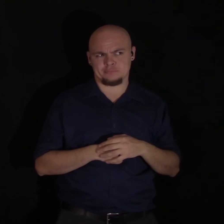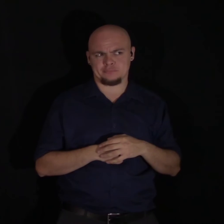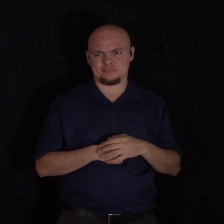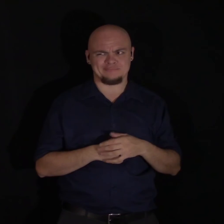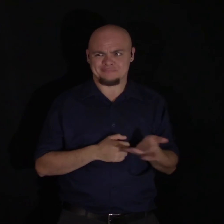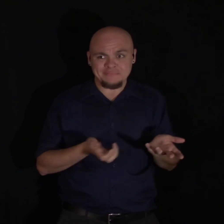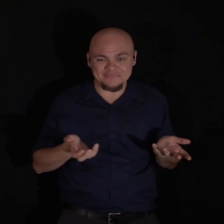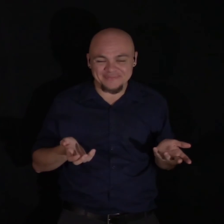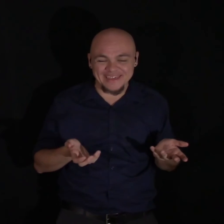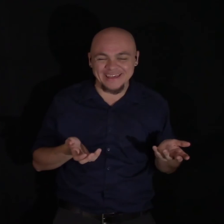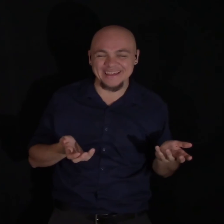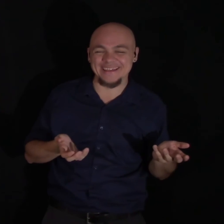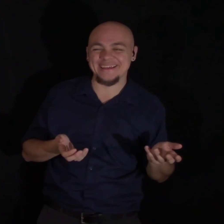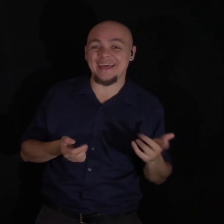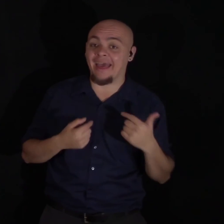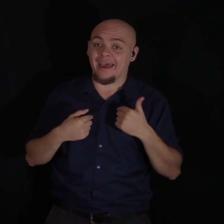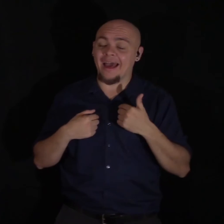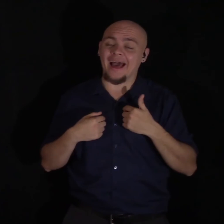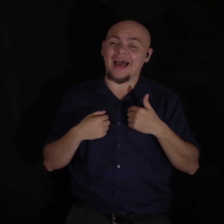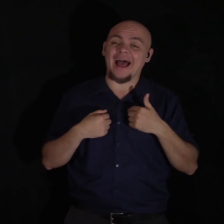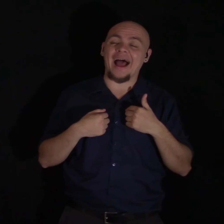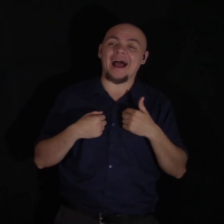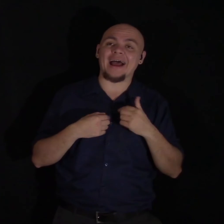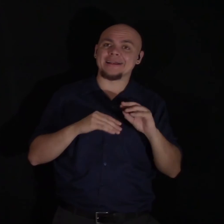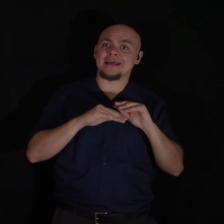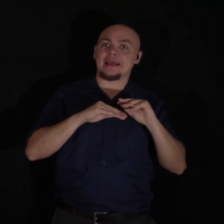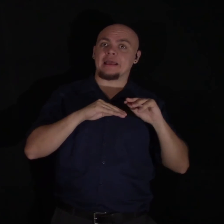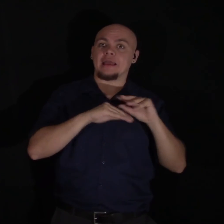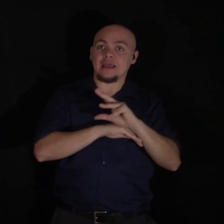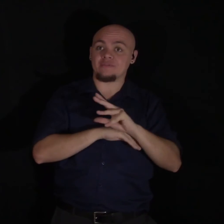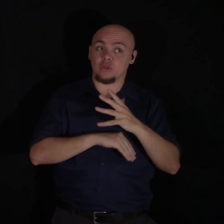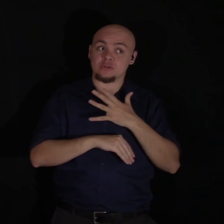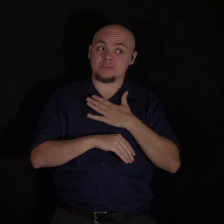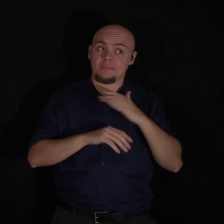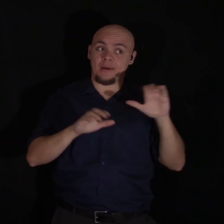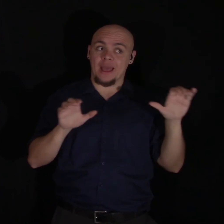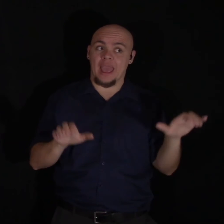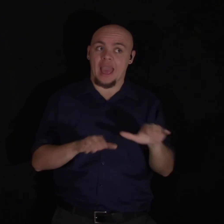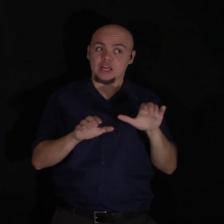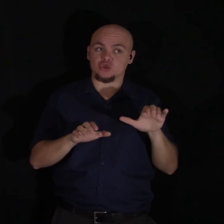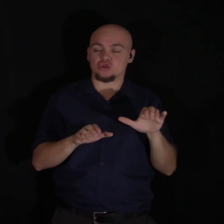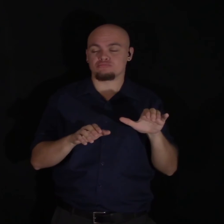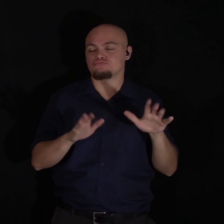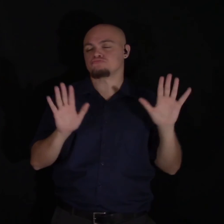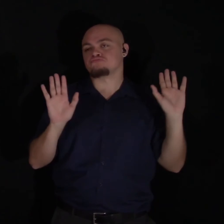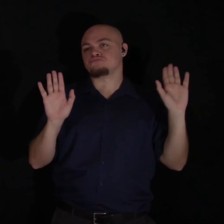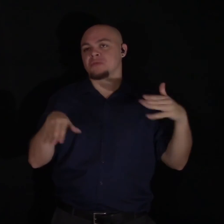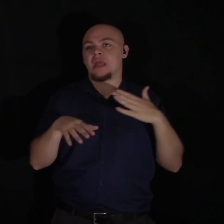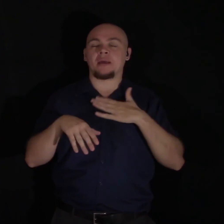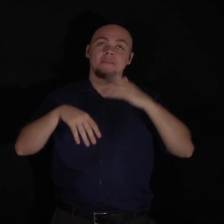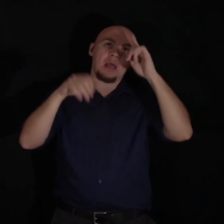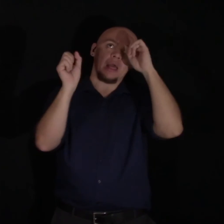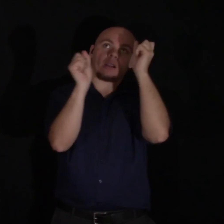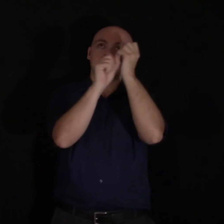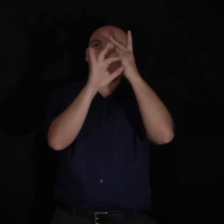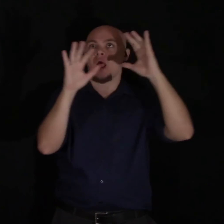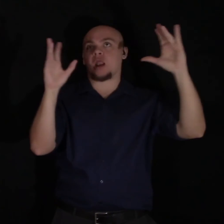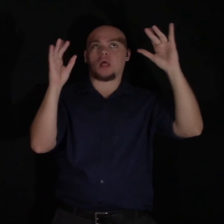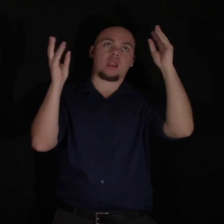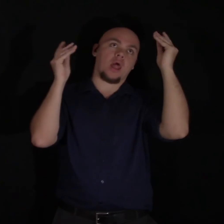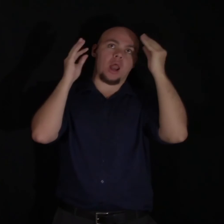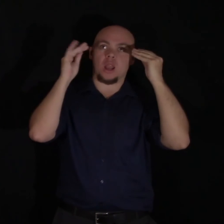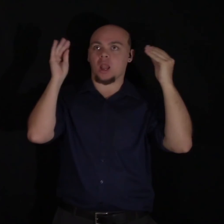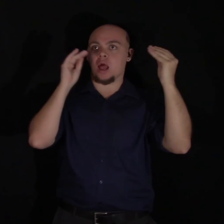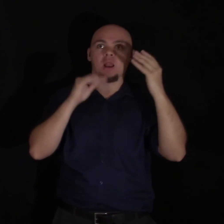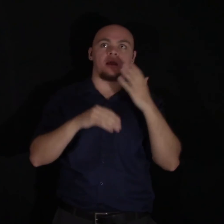Now, I could have let this influence my actions, could have let my imagination run wild with thoughts of my new